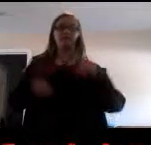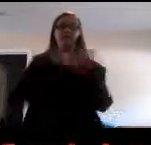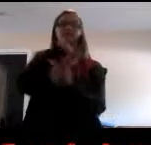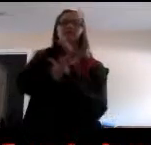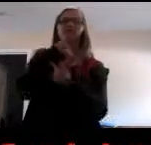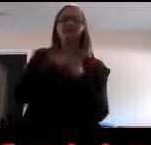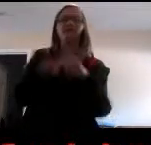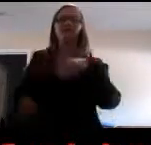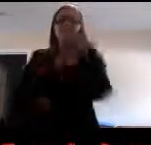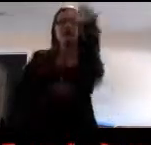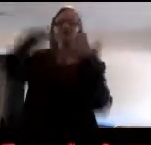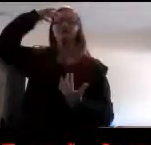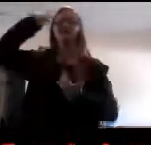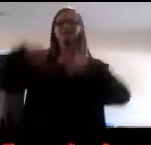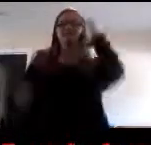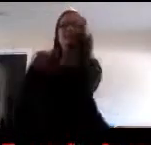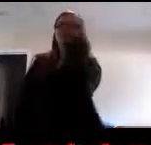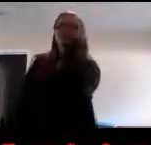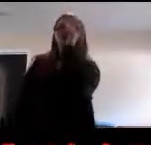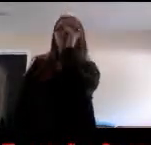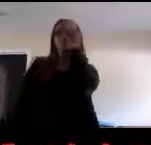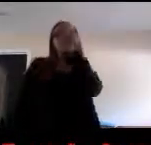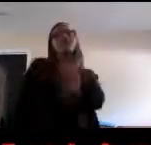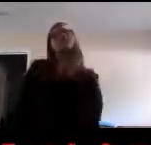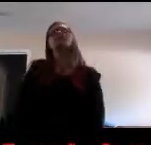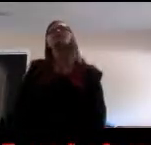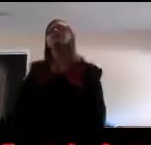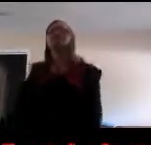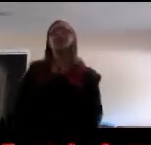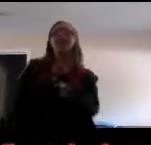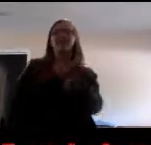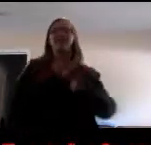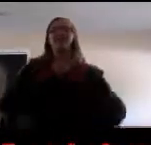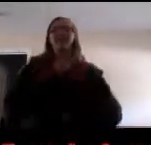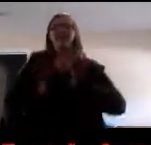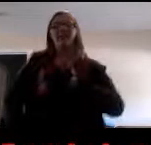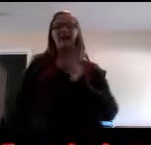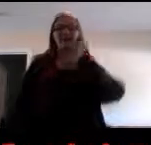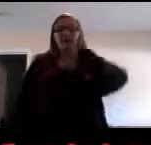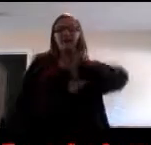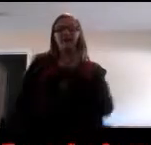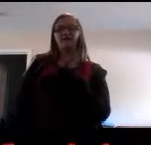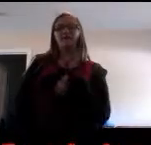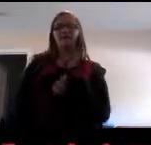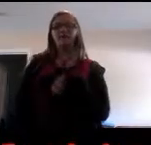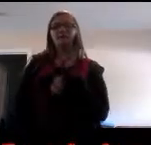Sometimes you gotta bleed and know That you're alive and have a soul